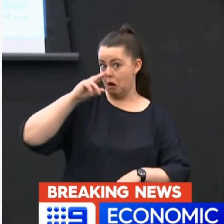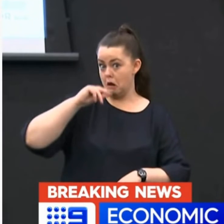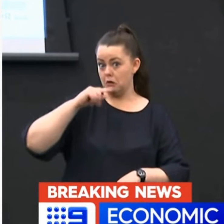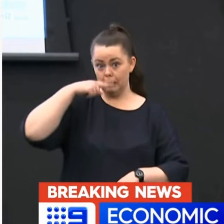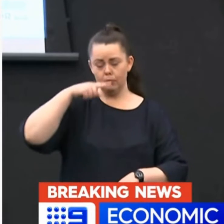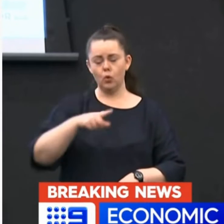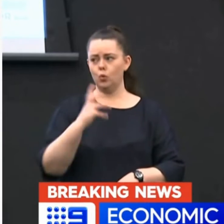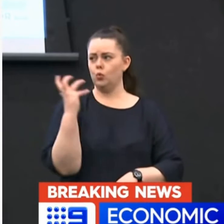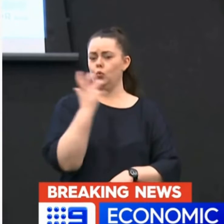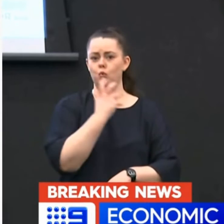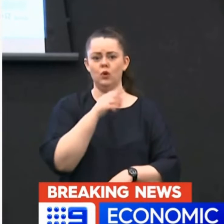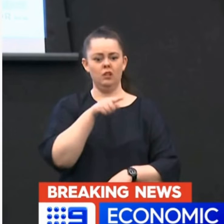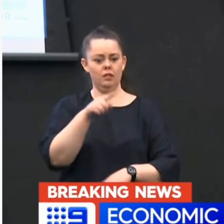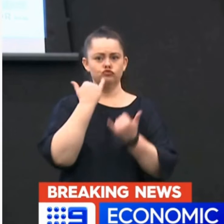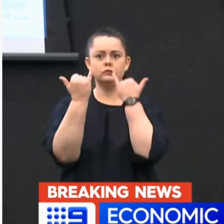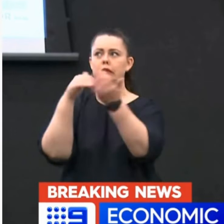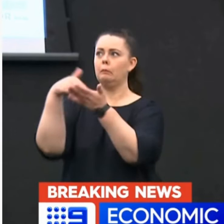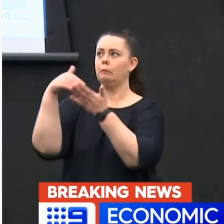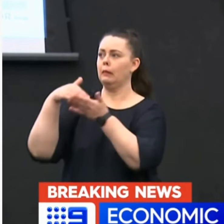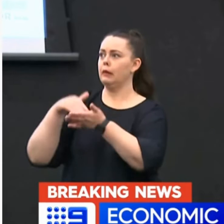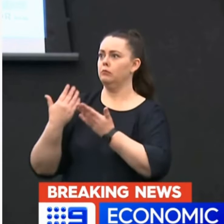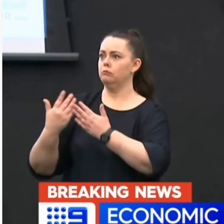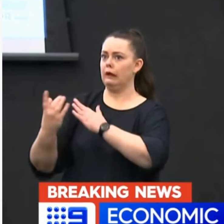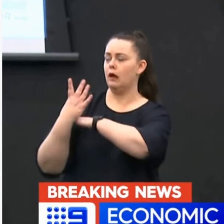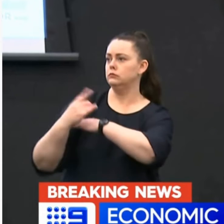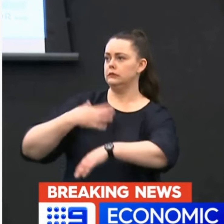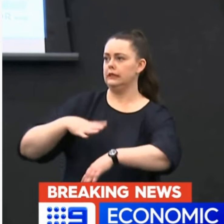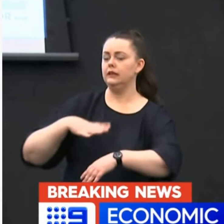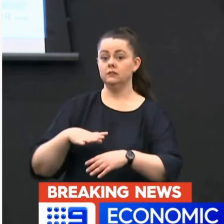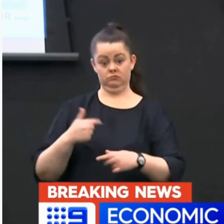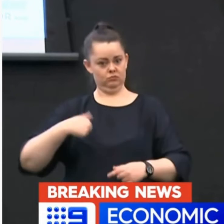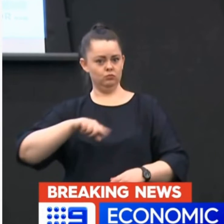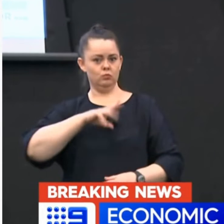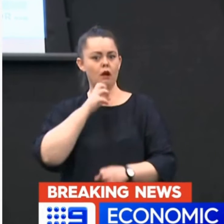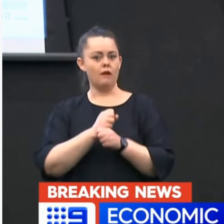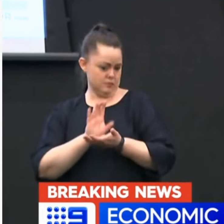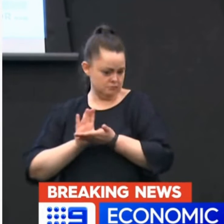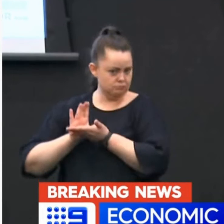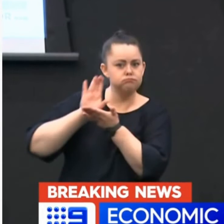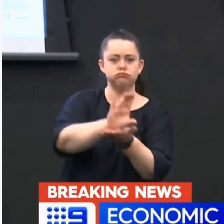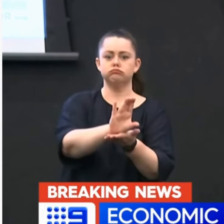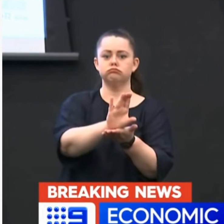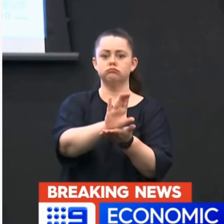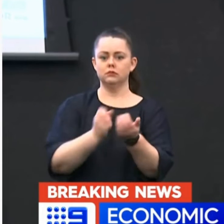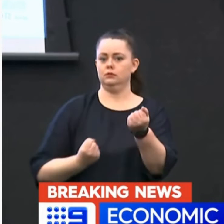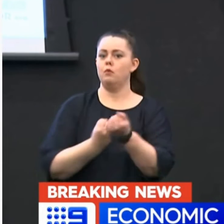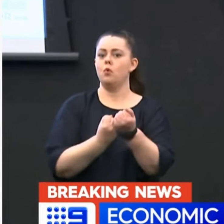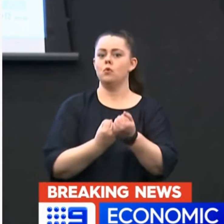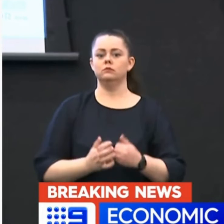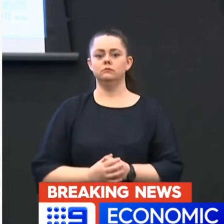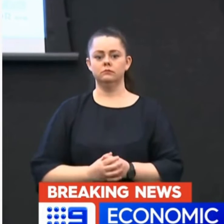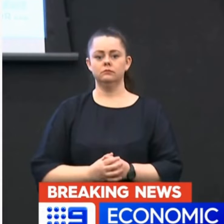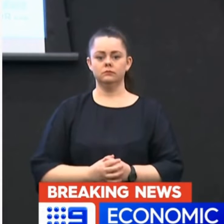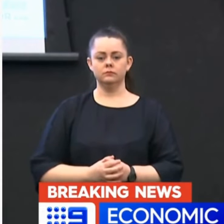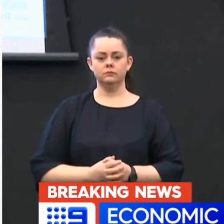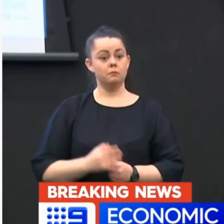help have become much more, and as I've said on that day, the government can invest so much, but it's up for the people of New South Wales as well to come